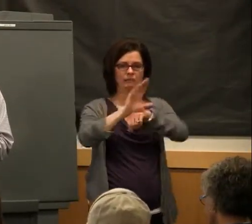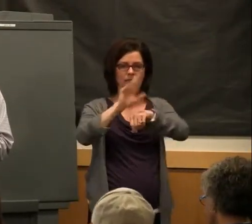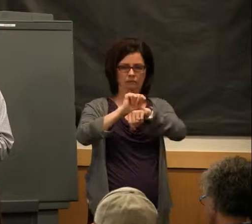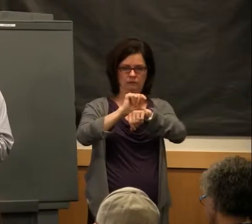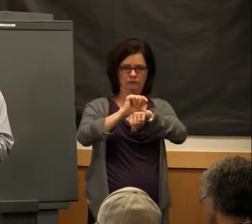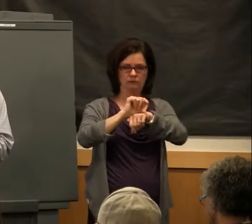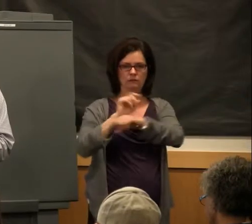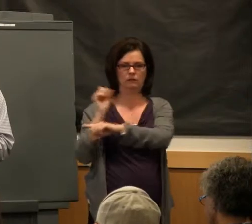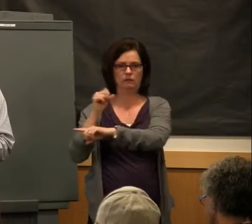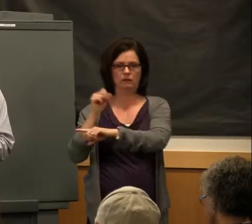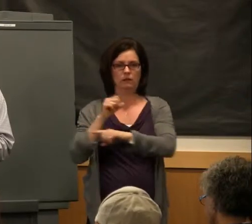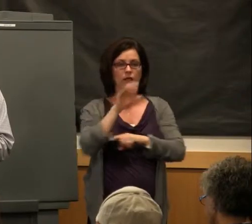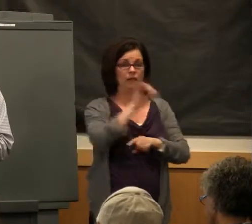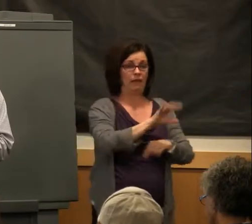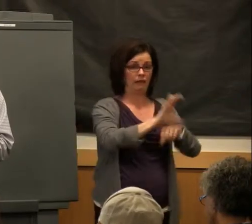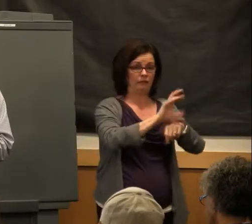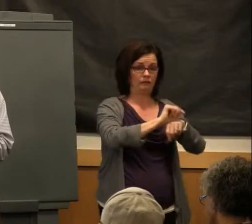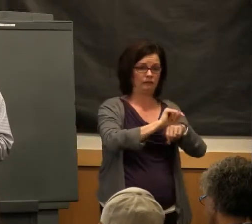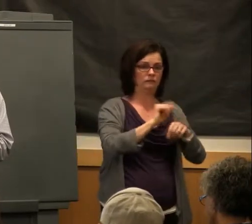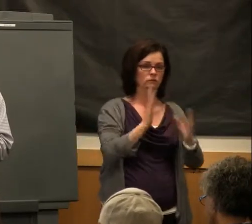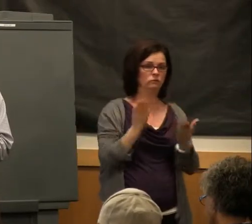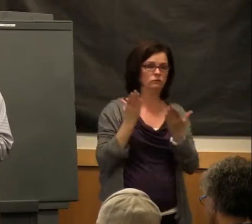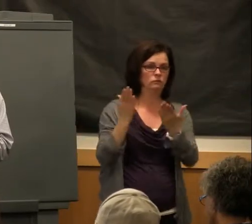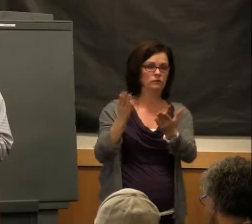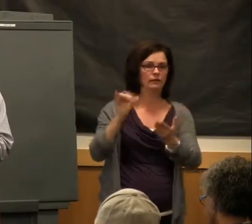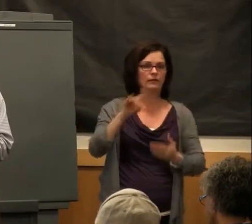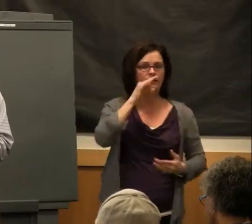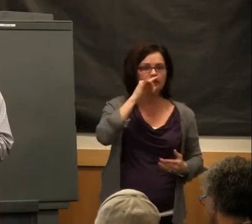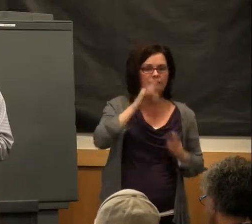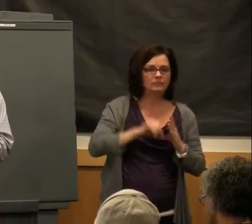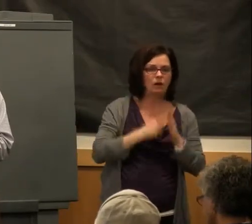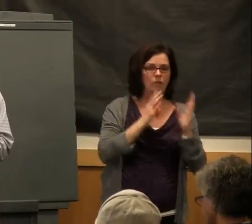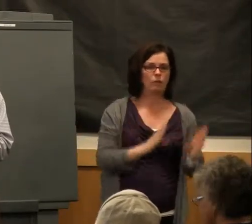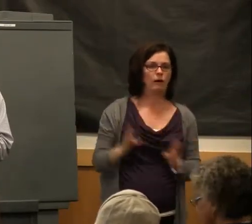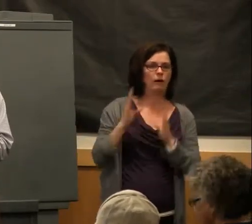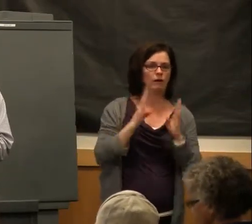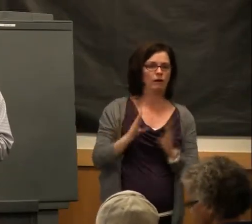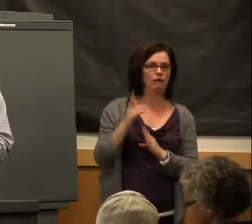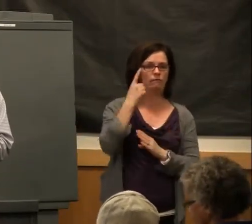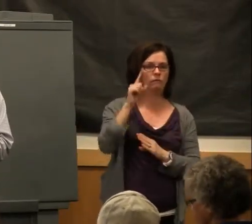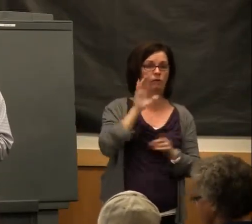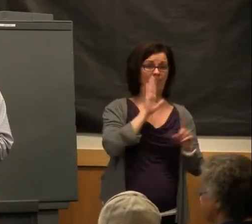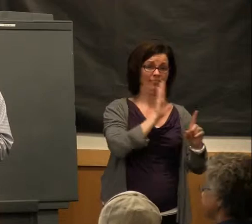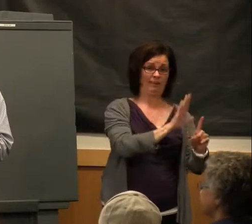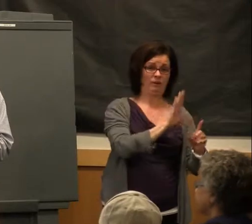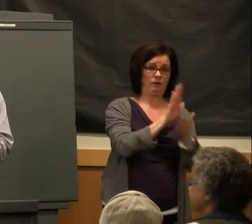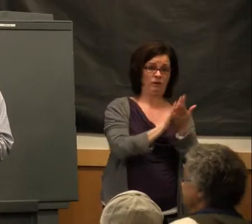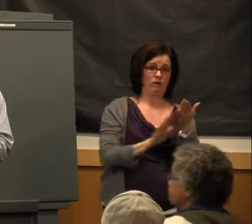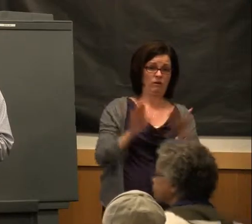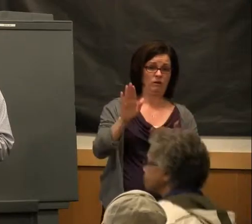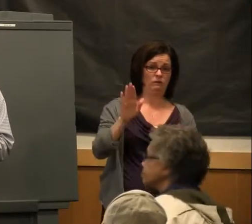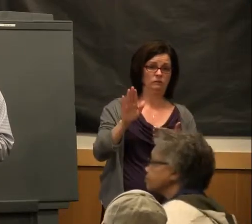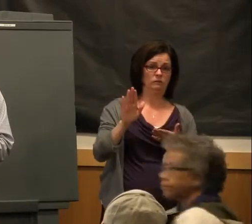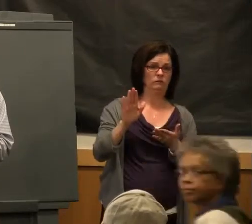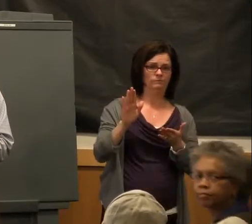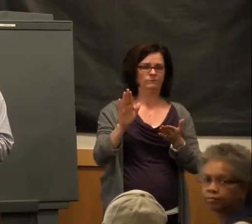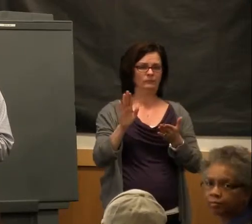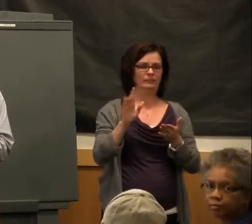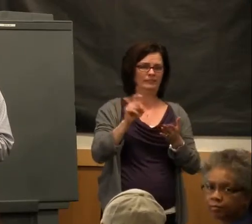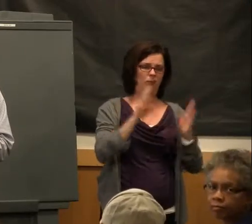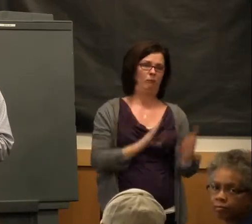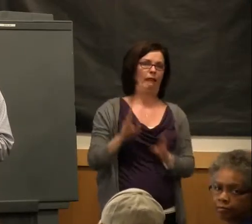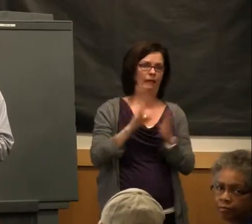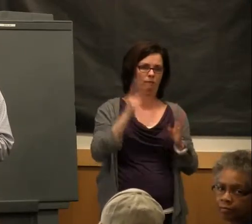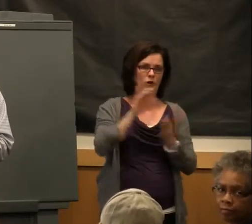Uh-huh. Who suggested kids start preparing for their college, making their